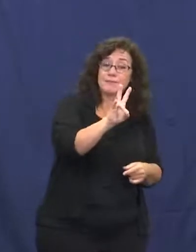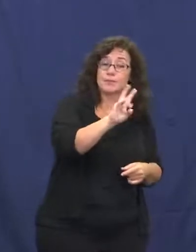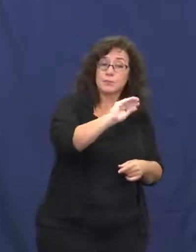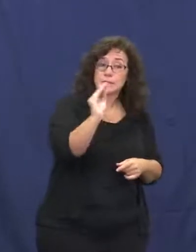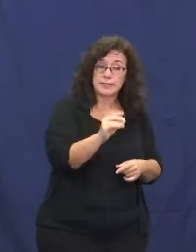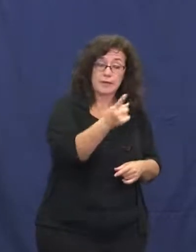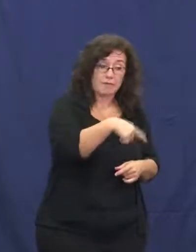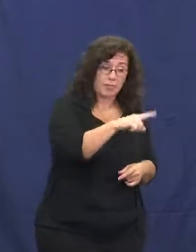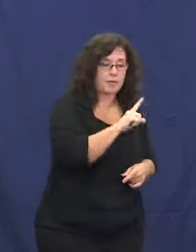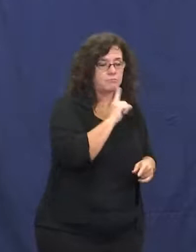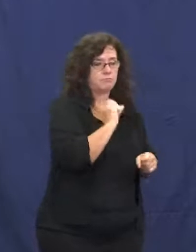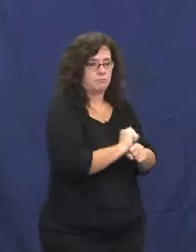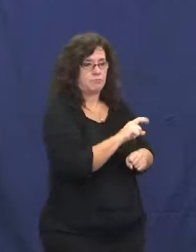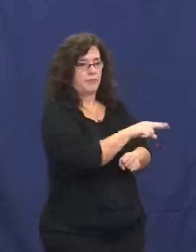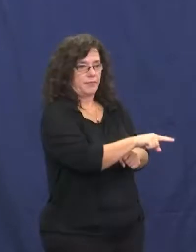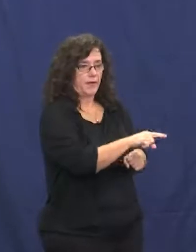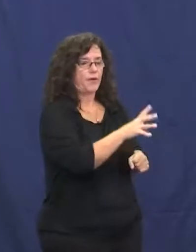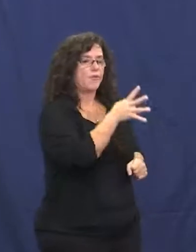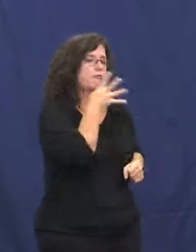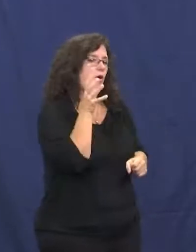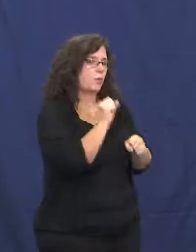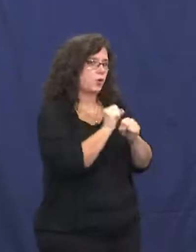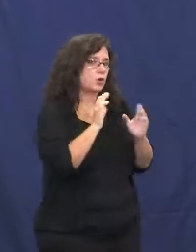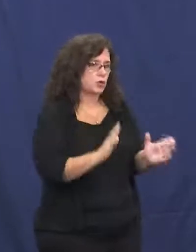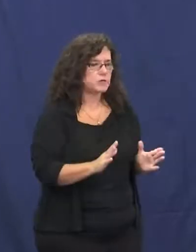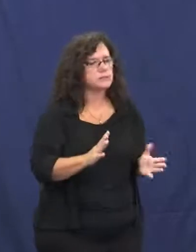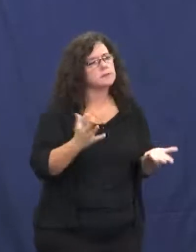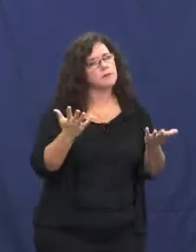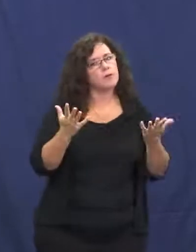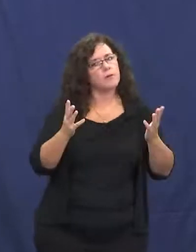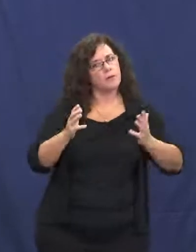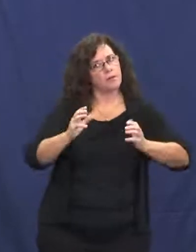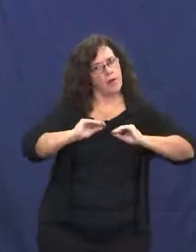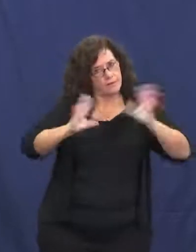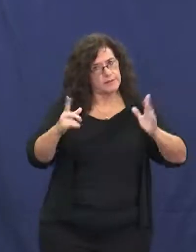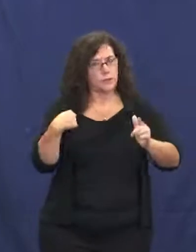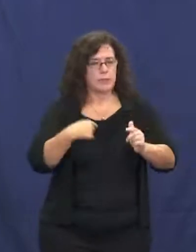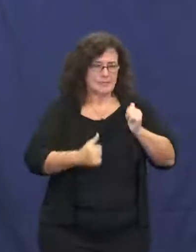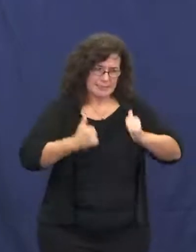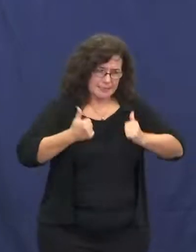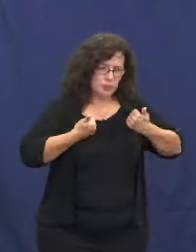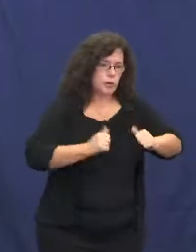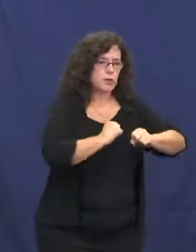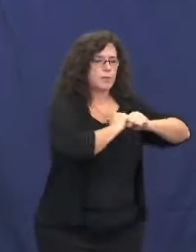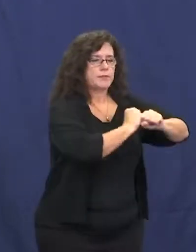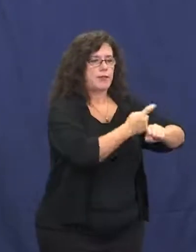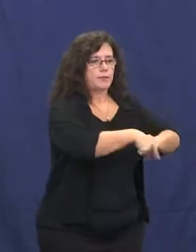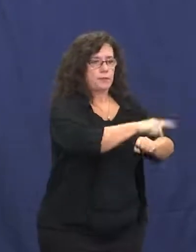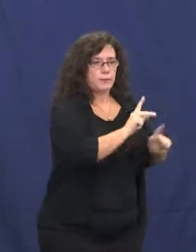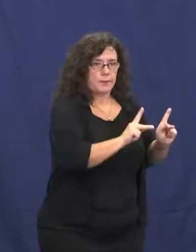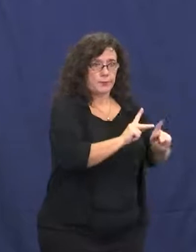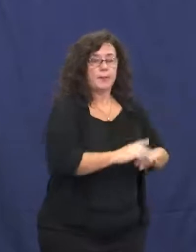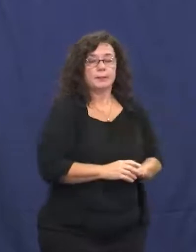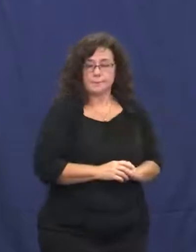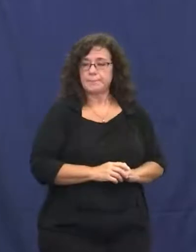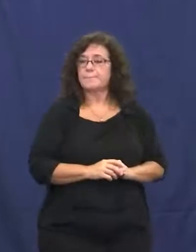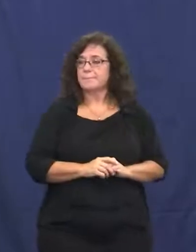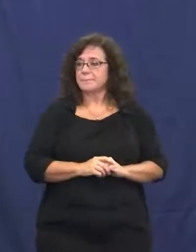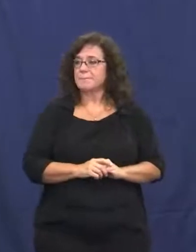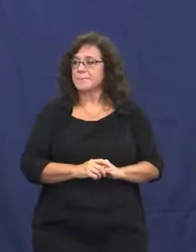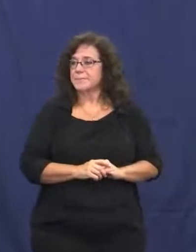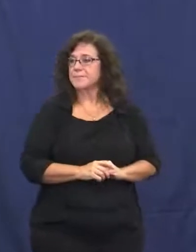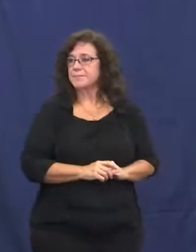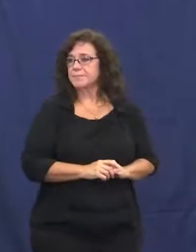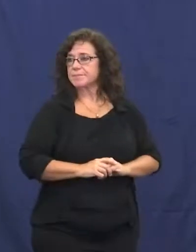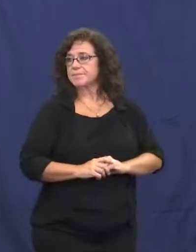our essential workers in the farm work industry. Finally, in terms of another important